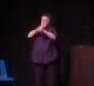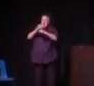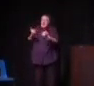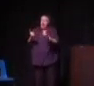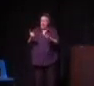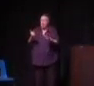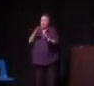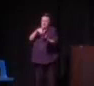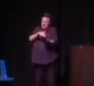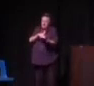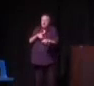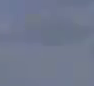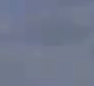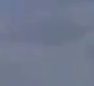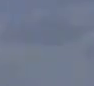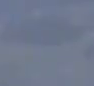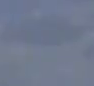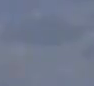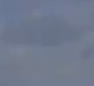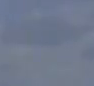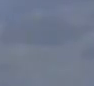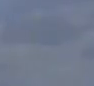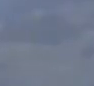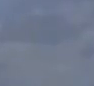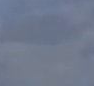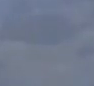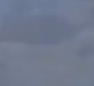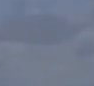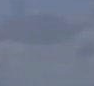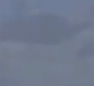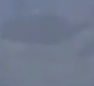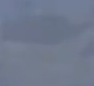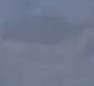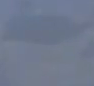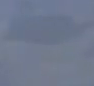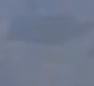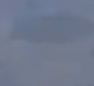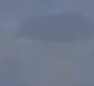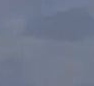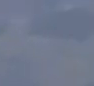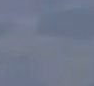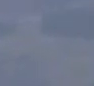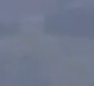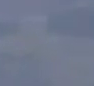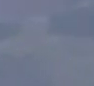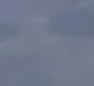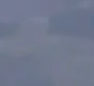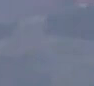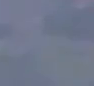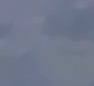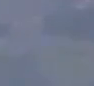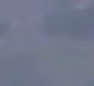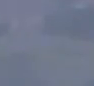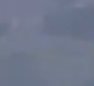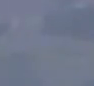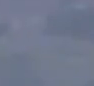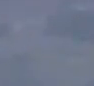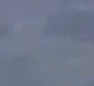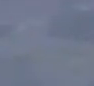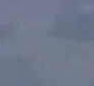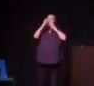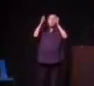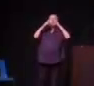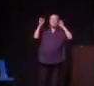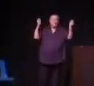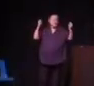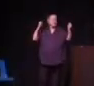Yes. Yeah, you can see them there set up. There's a good shot of it. Now, this may be one of those cases where they are not going to have an